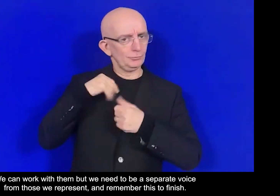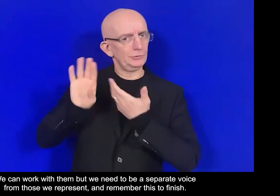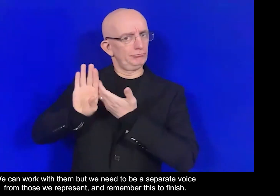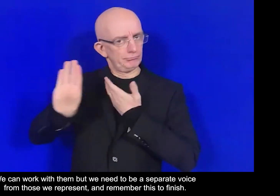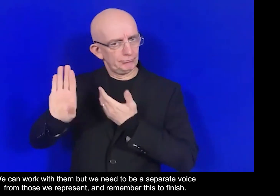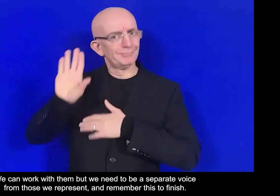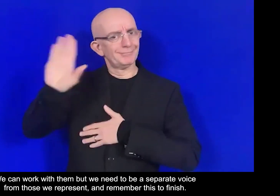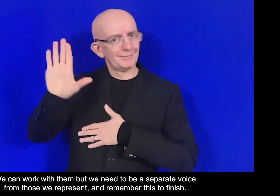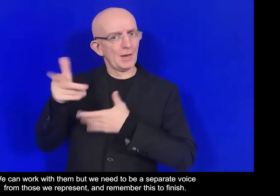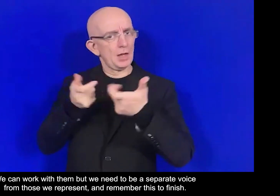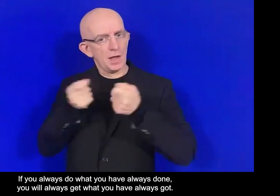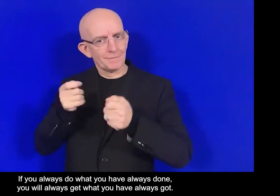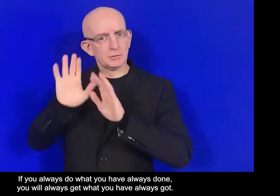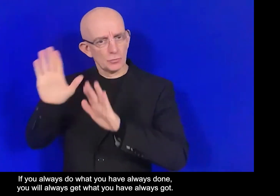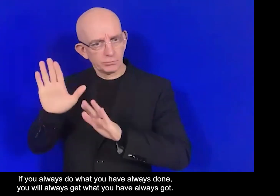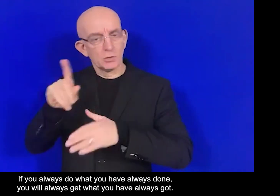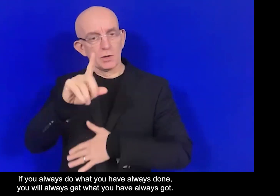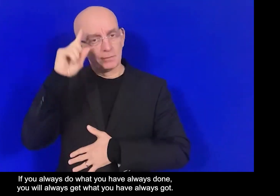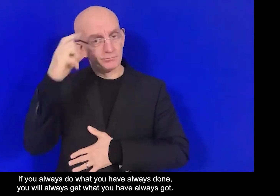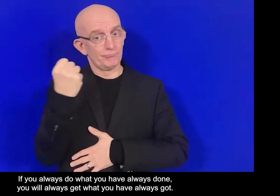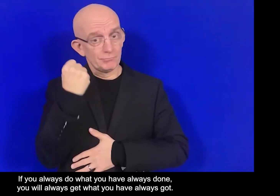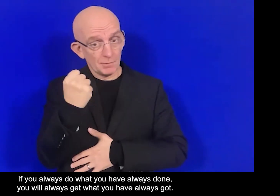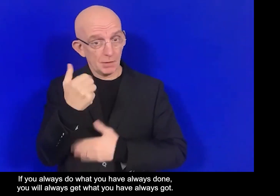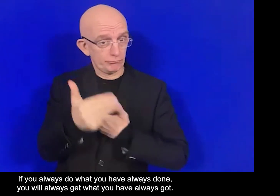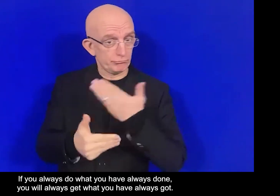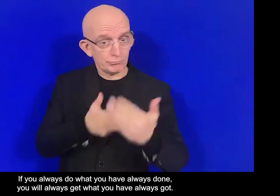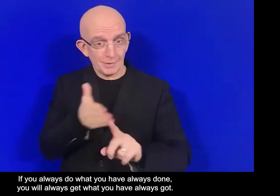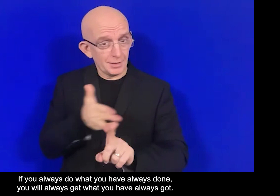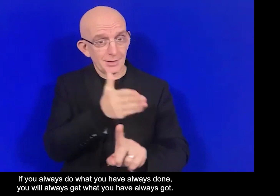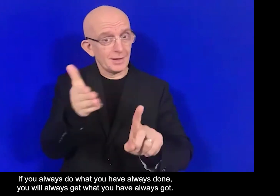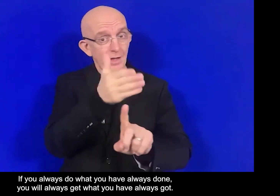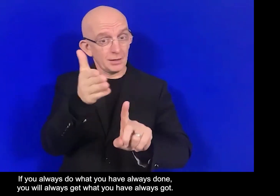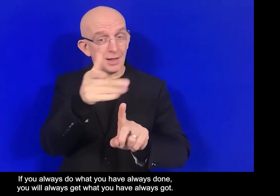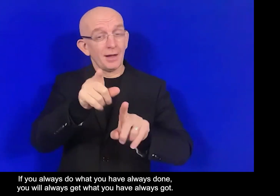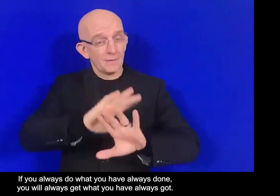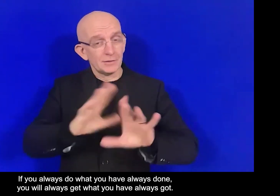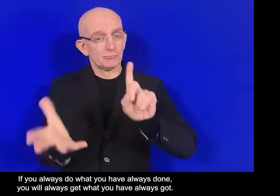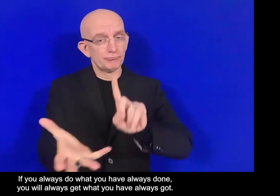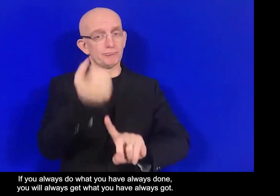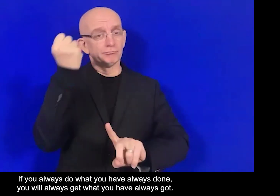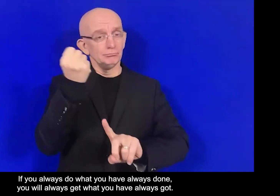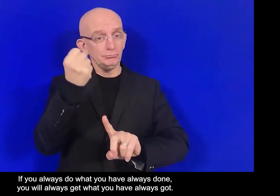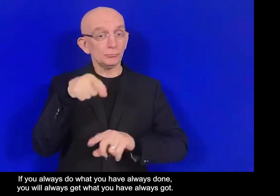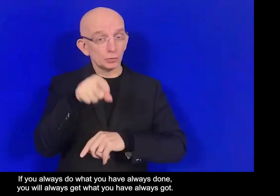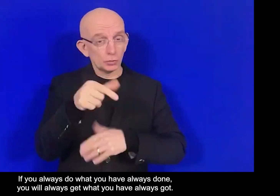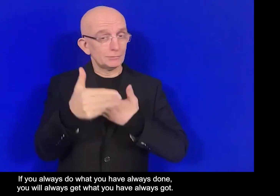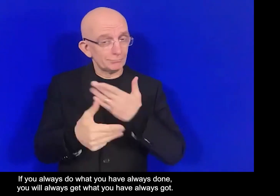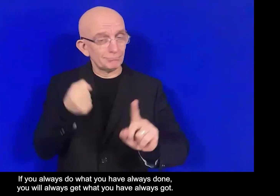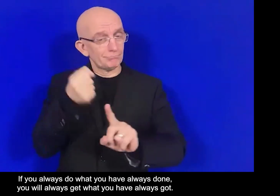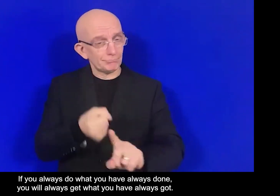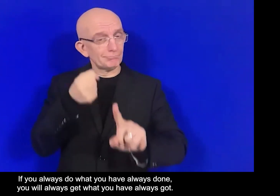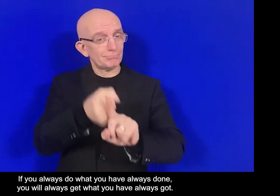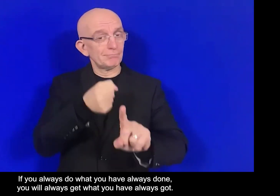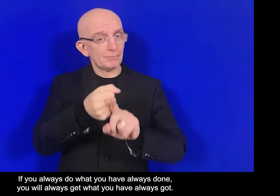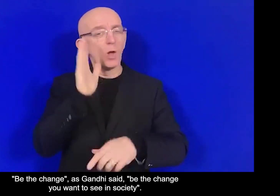And remember this to finish. If you always do what you have always done, you will always get what you have